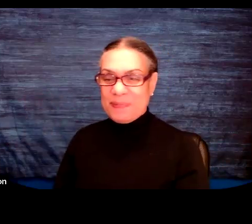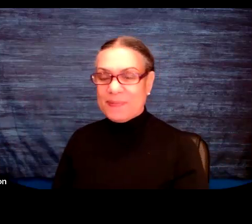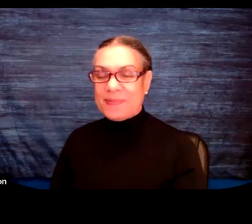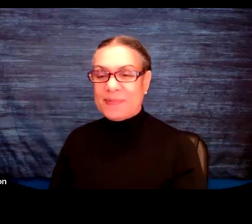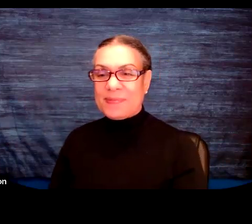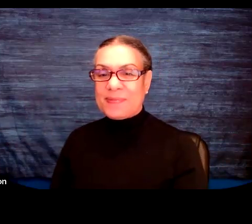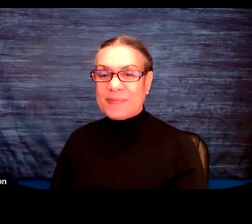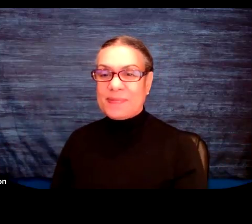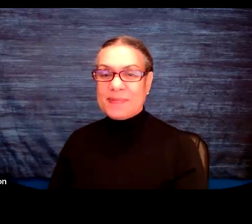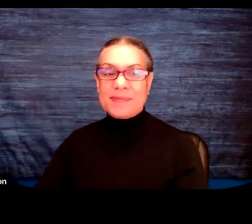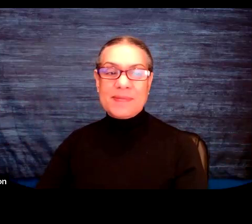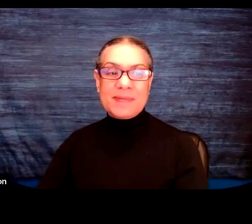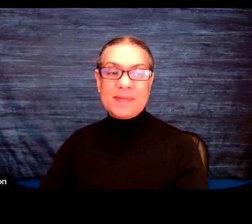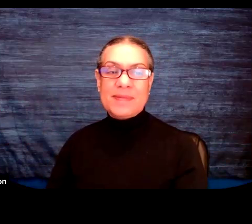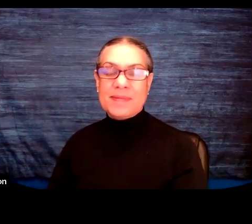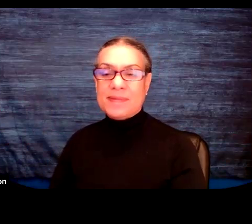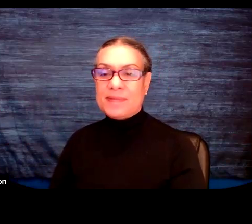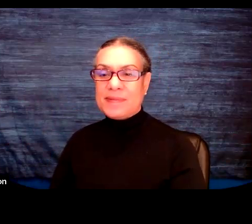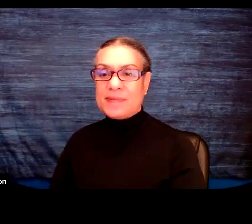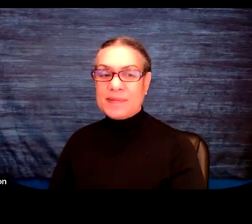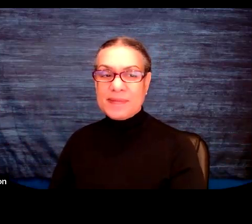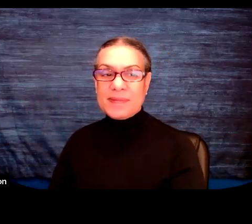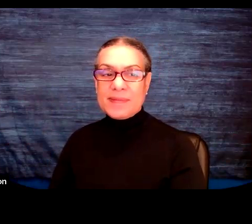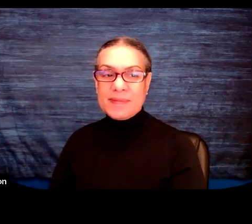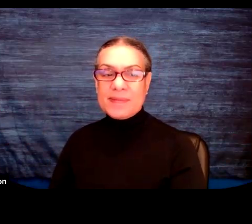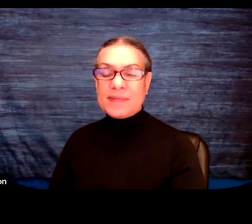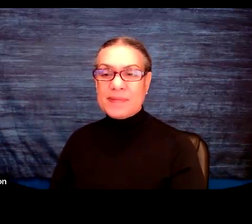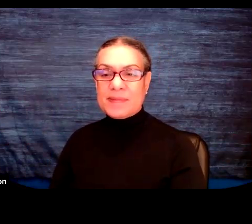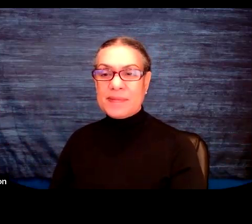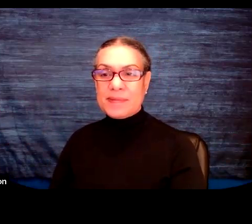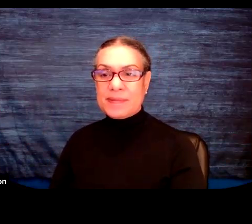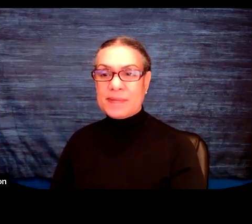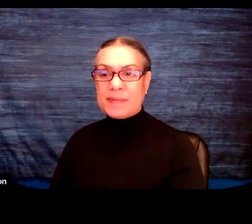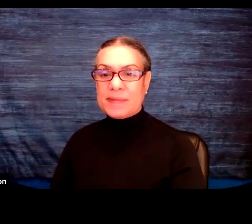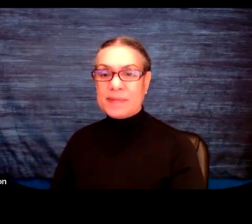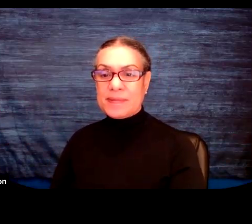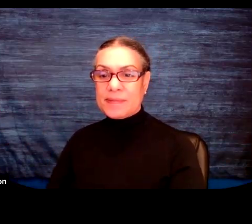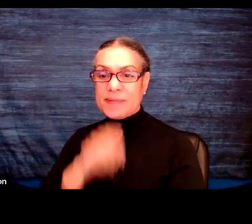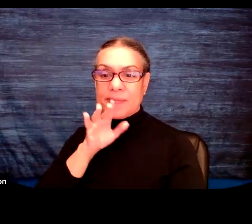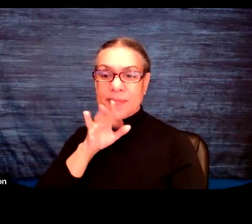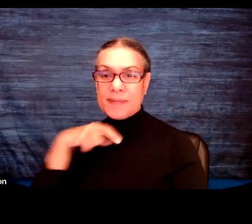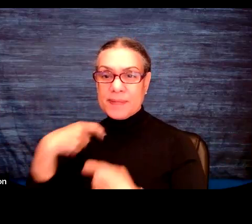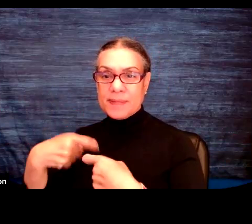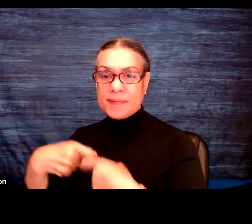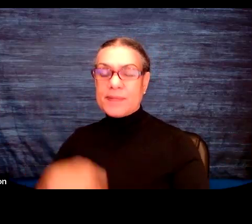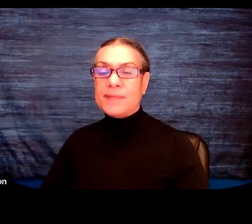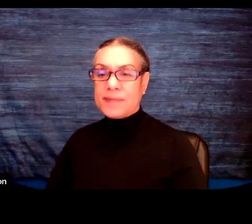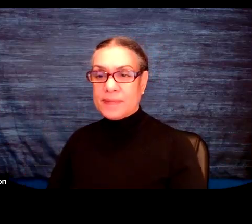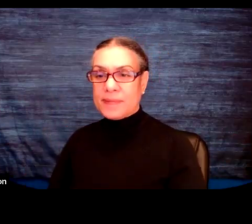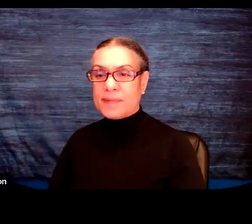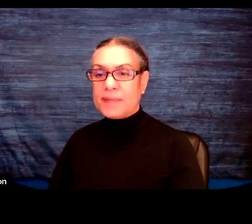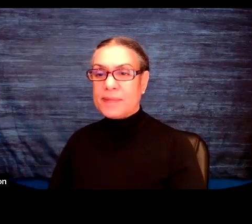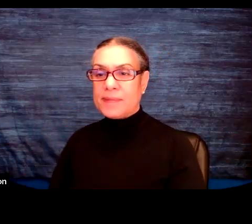Y que gracias, Cristín, porque he escuchado algunos padres que me han dicho, no he recibido